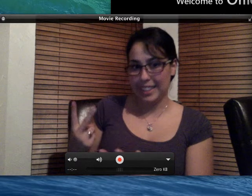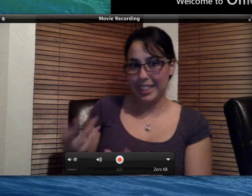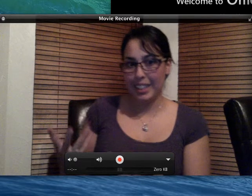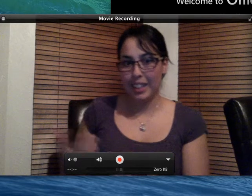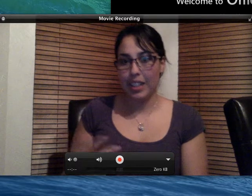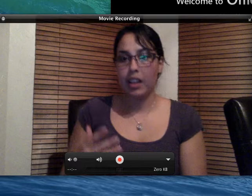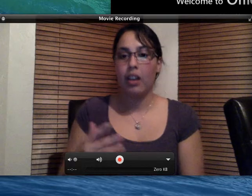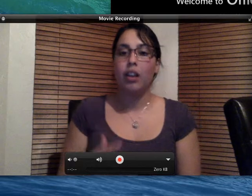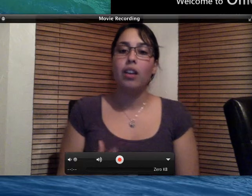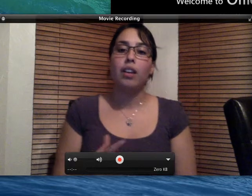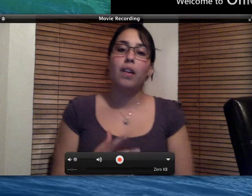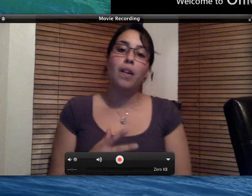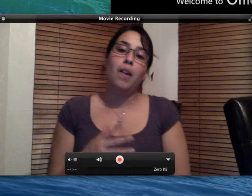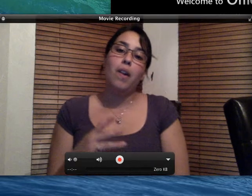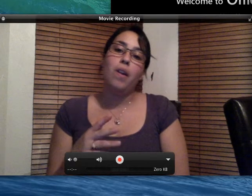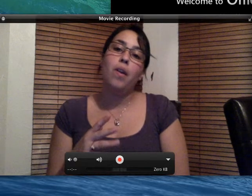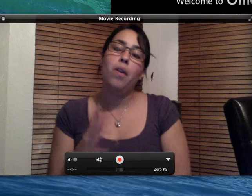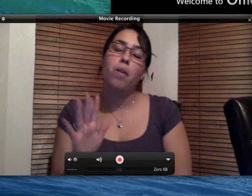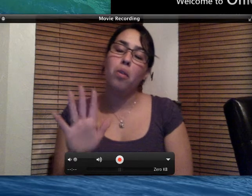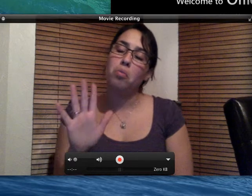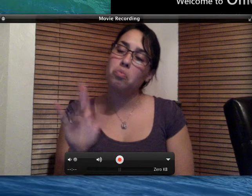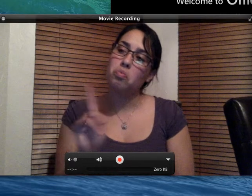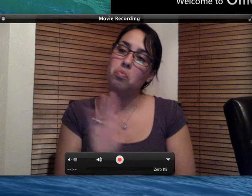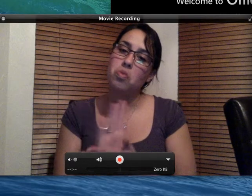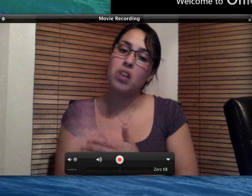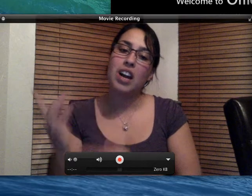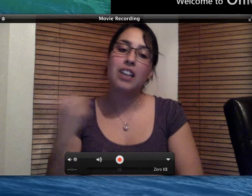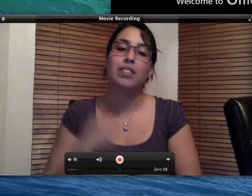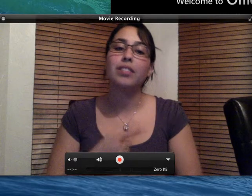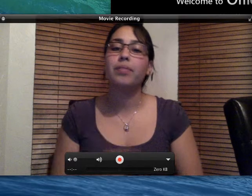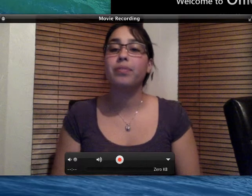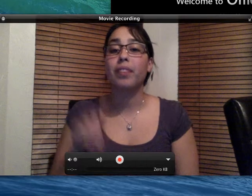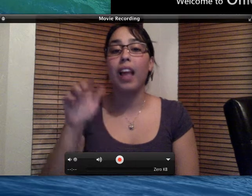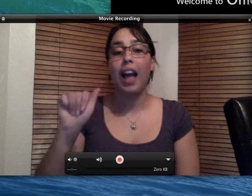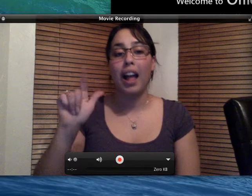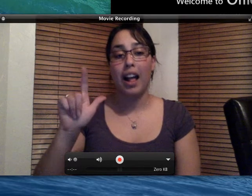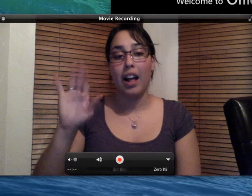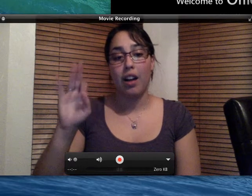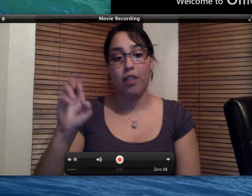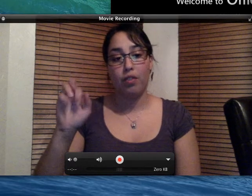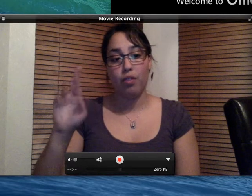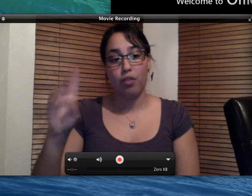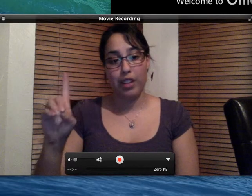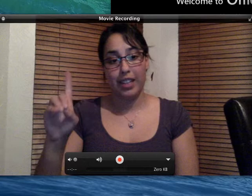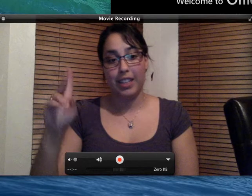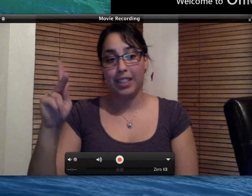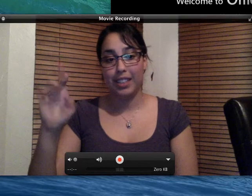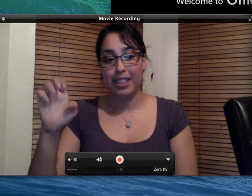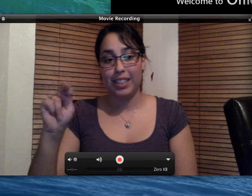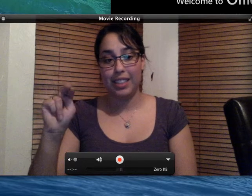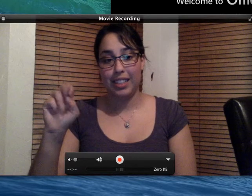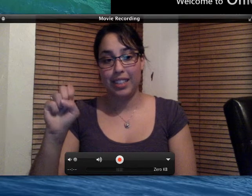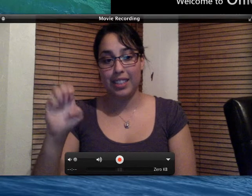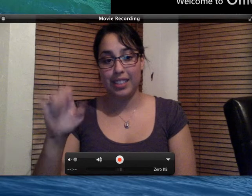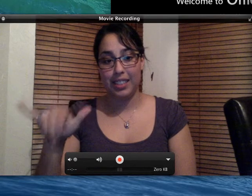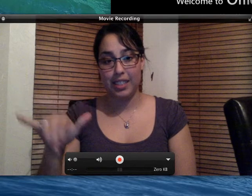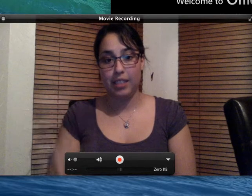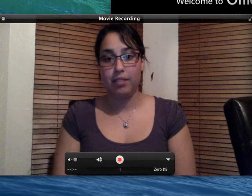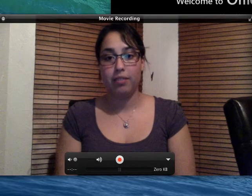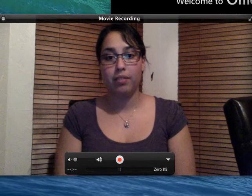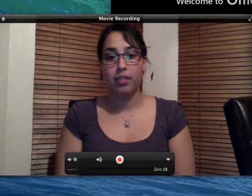One fine day, Alfred Kinsey decided to calculate the average distance traveled